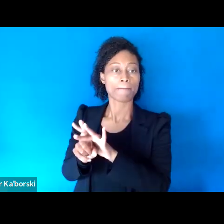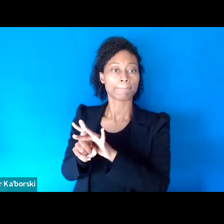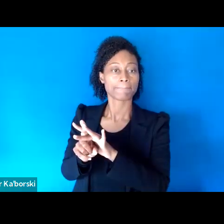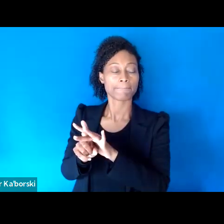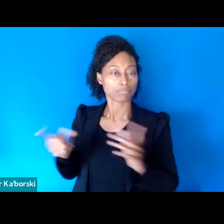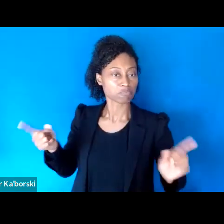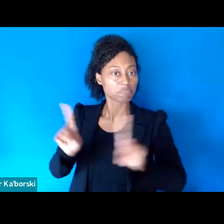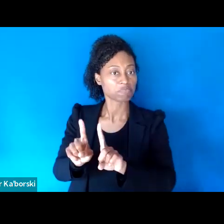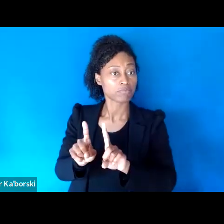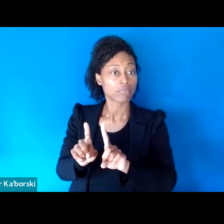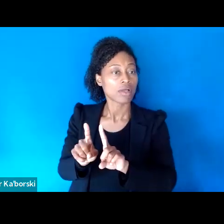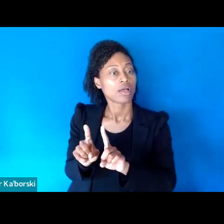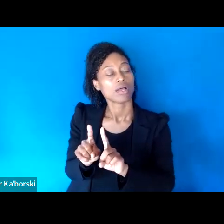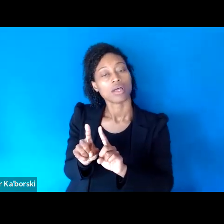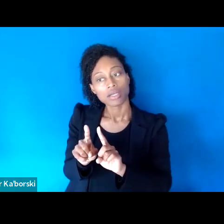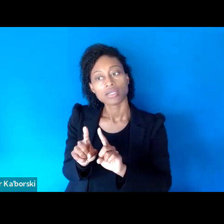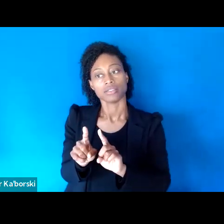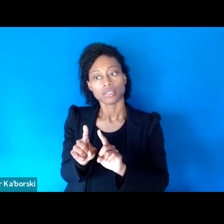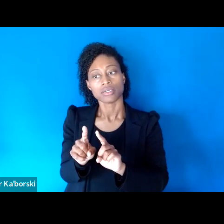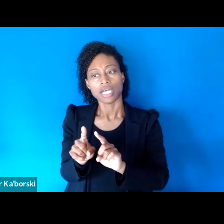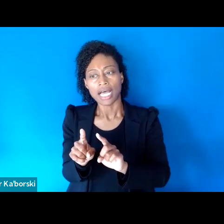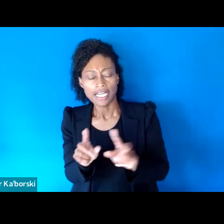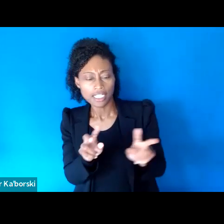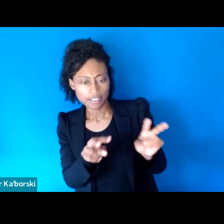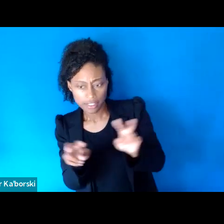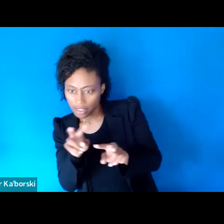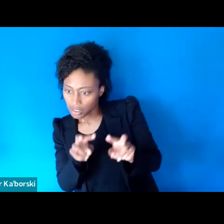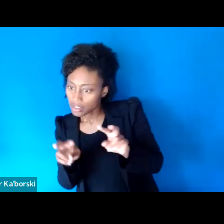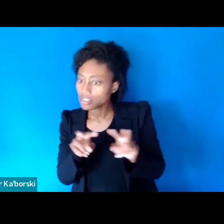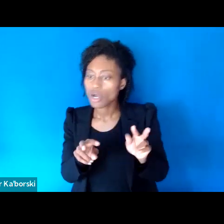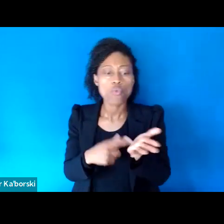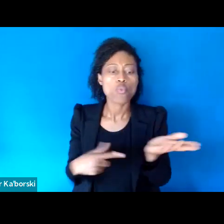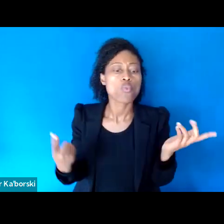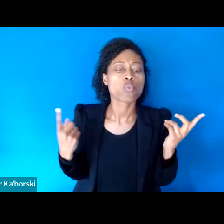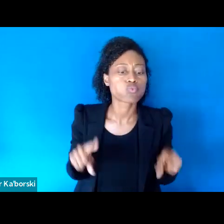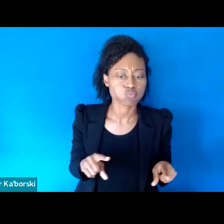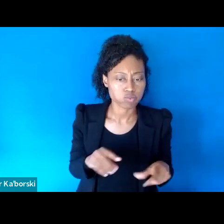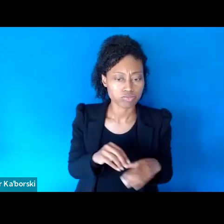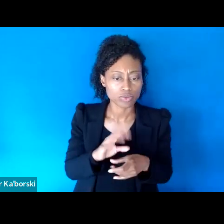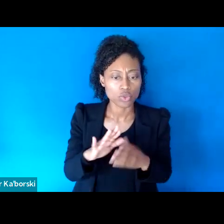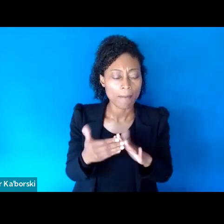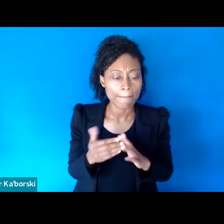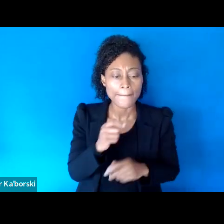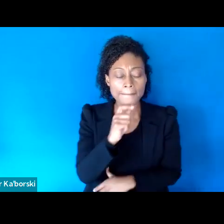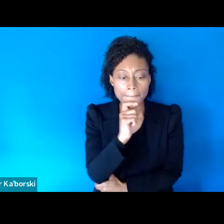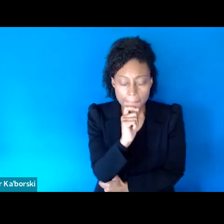keeping a lookout for what is going on inside of your community and how you can show up to